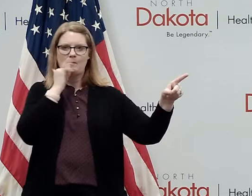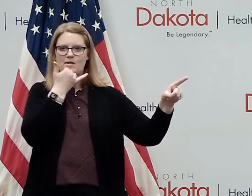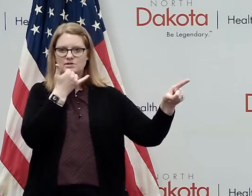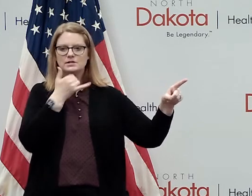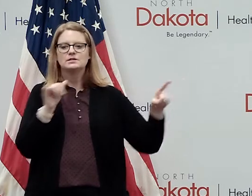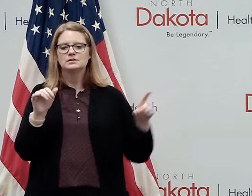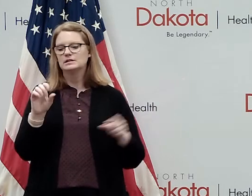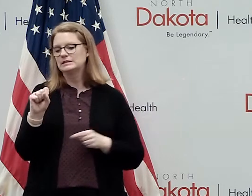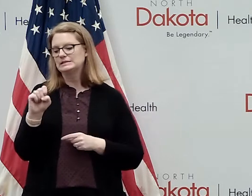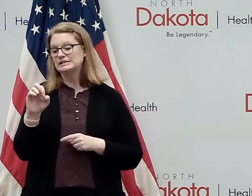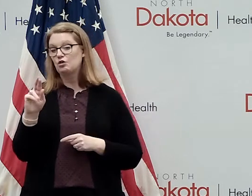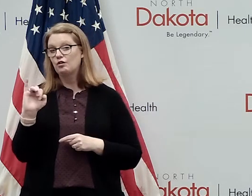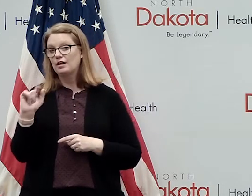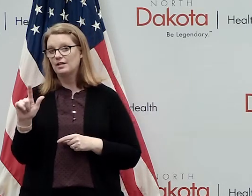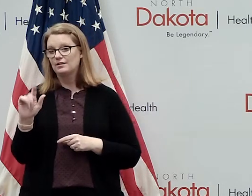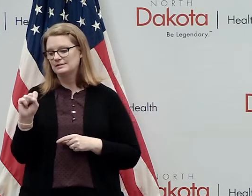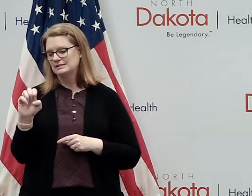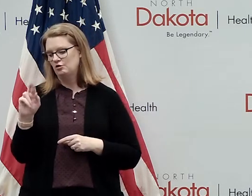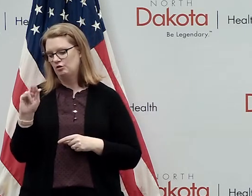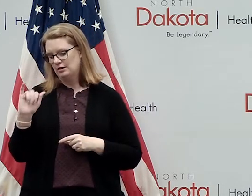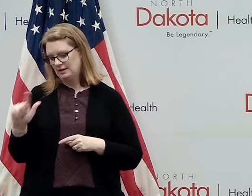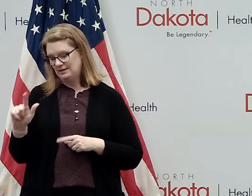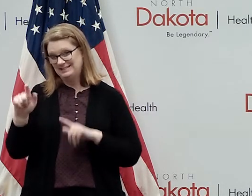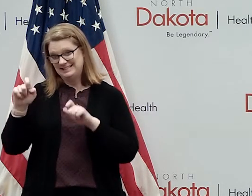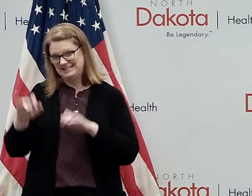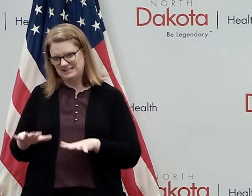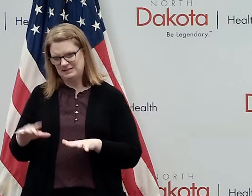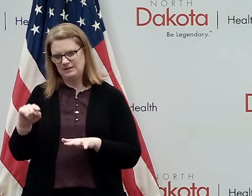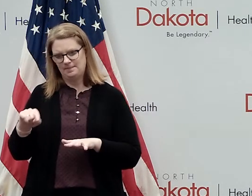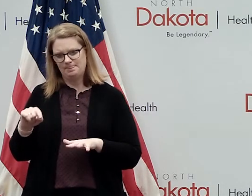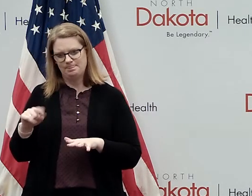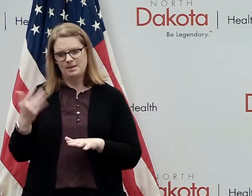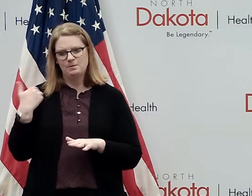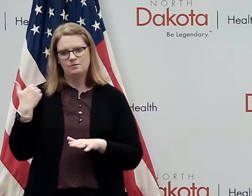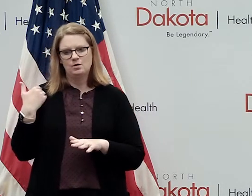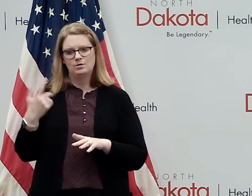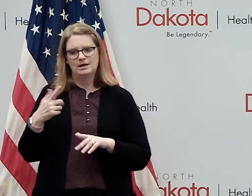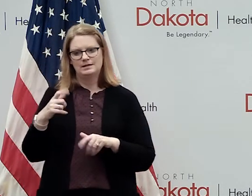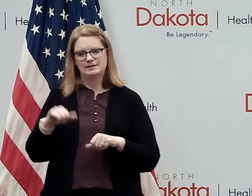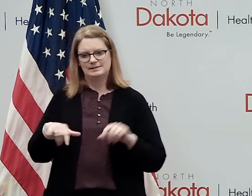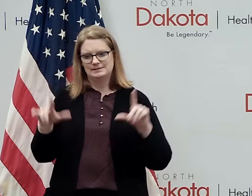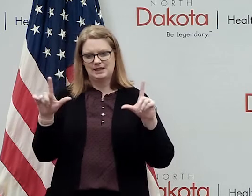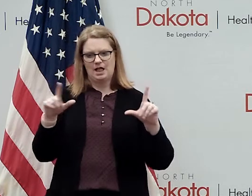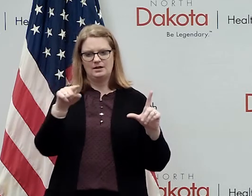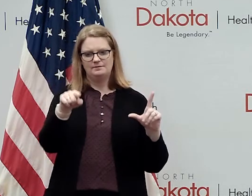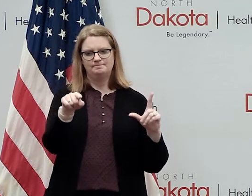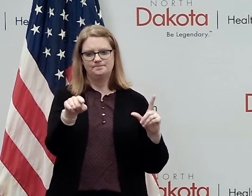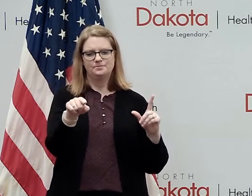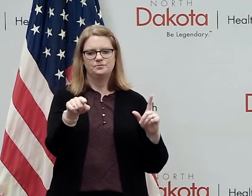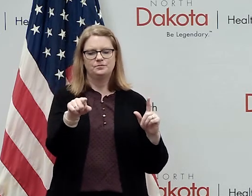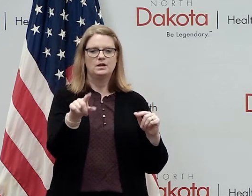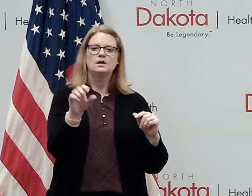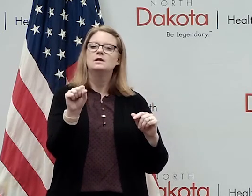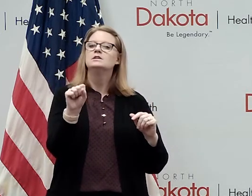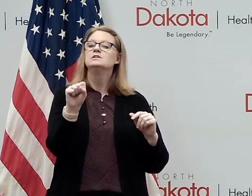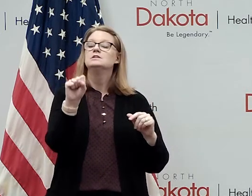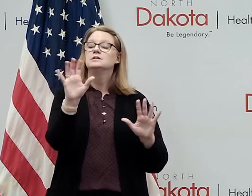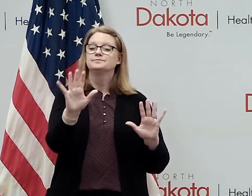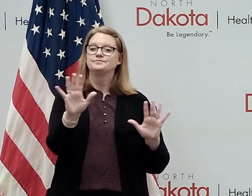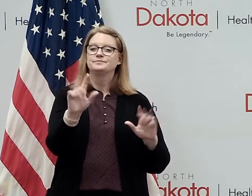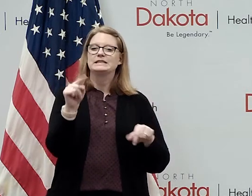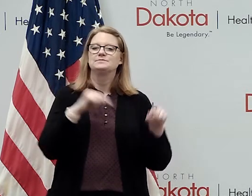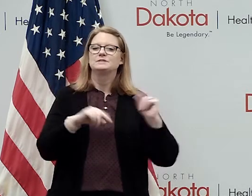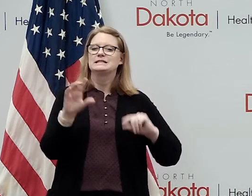serial testing, which we had the slide up earlier, which is like a